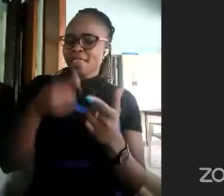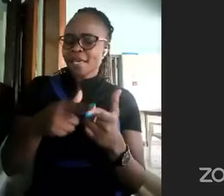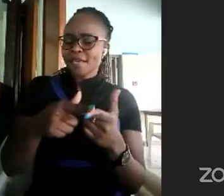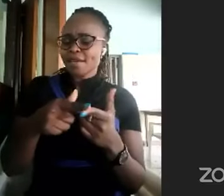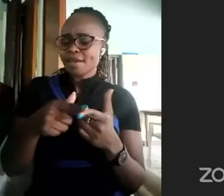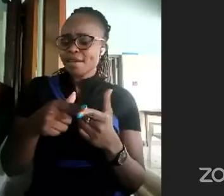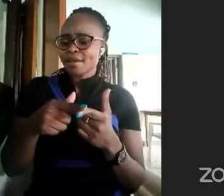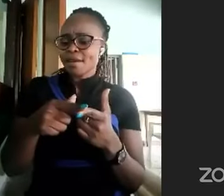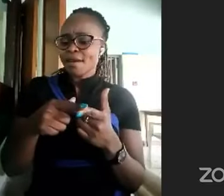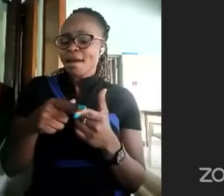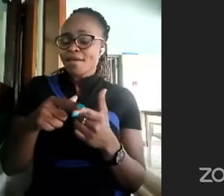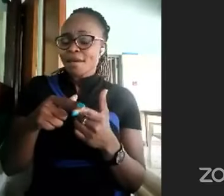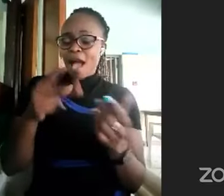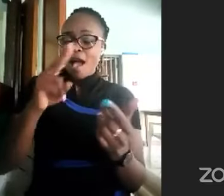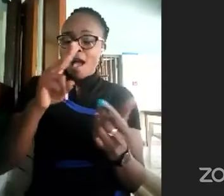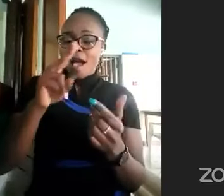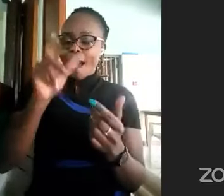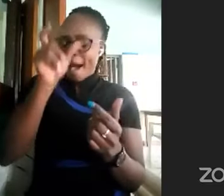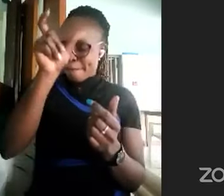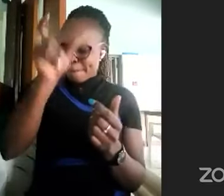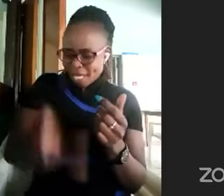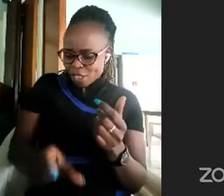the case is cancelled.